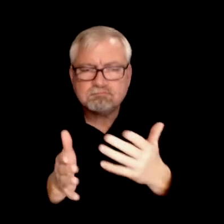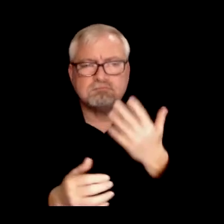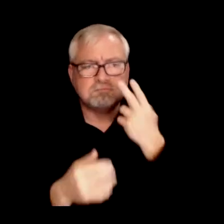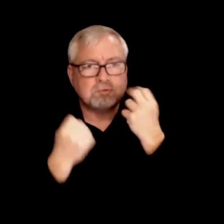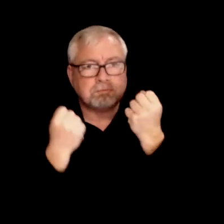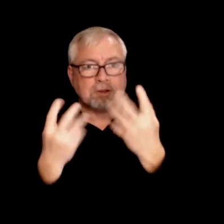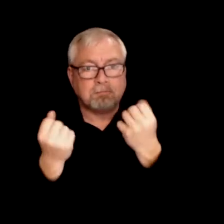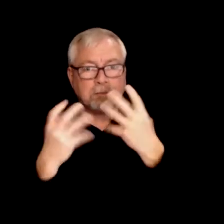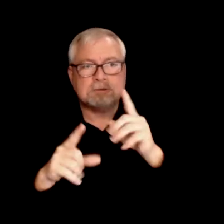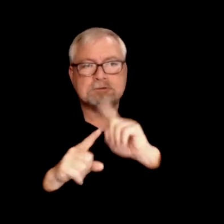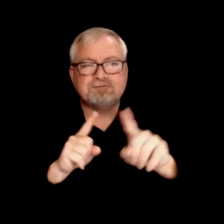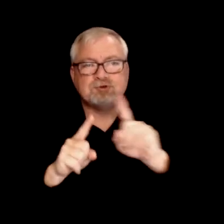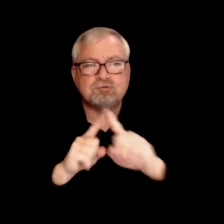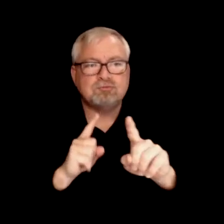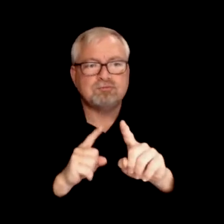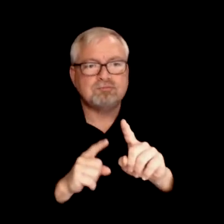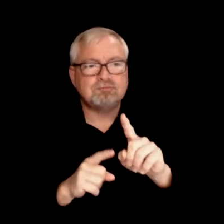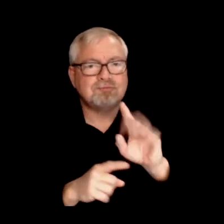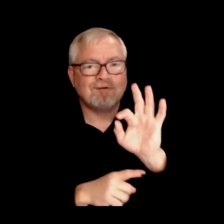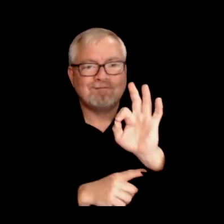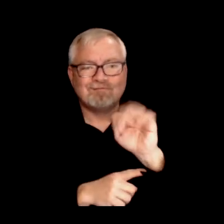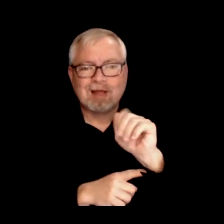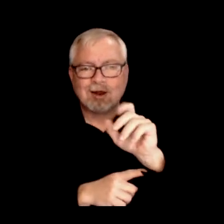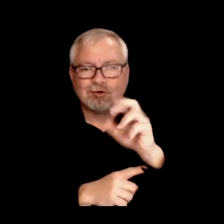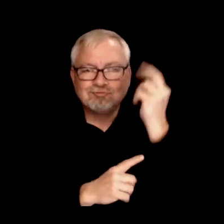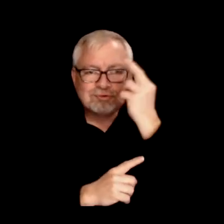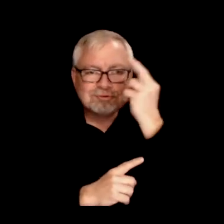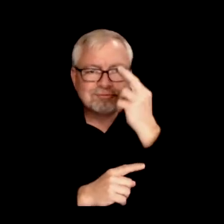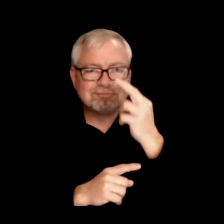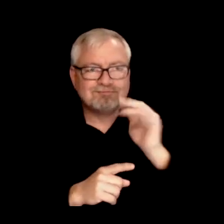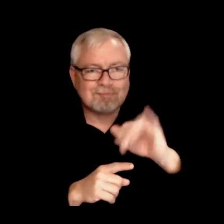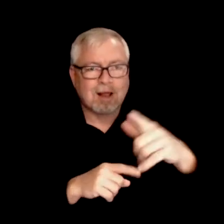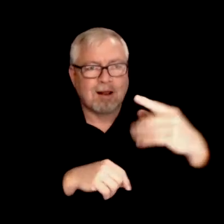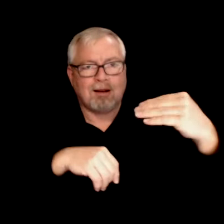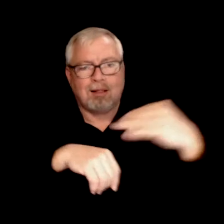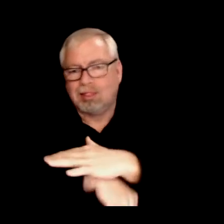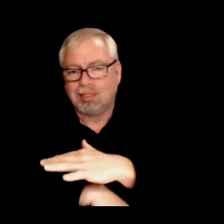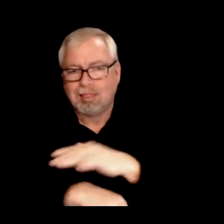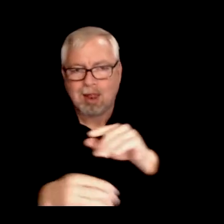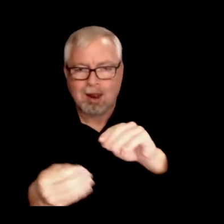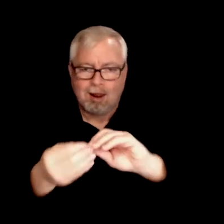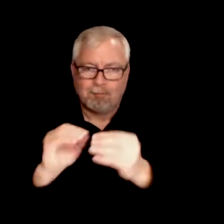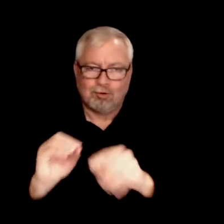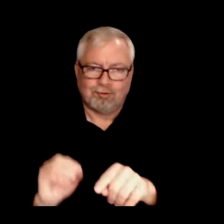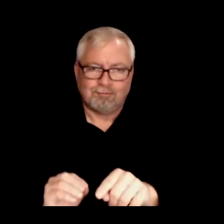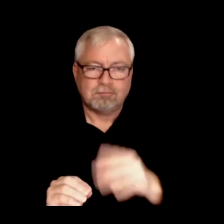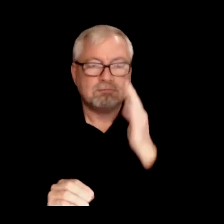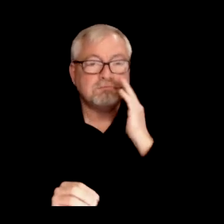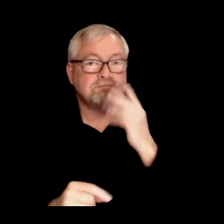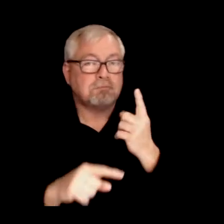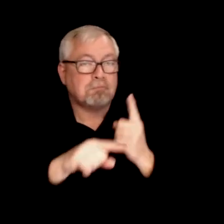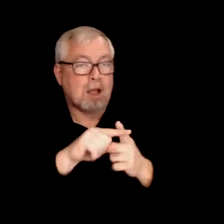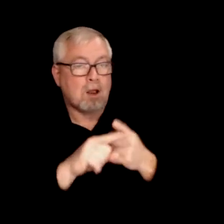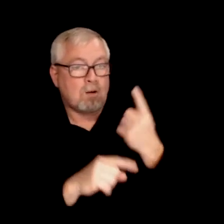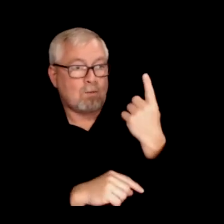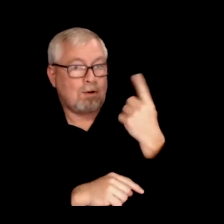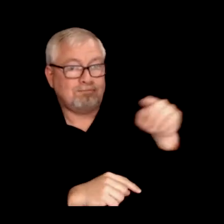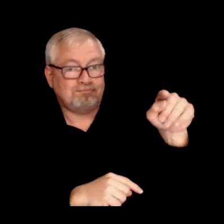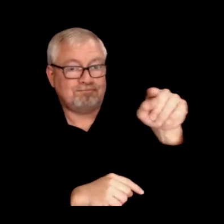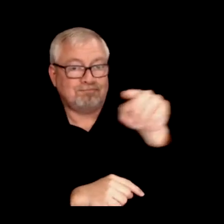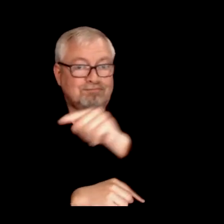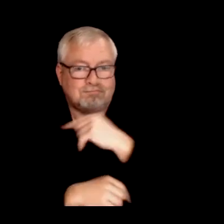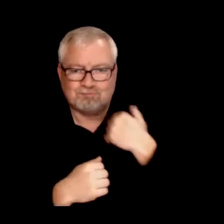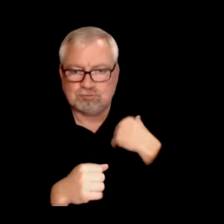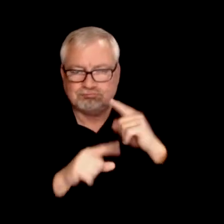into evaluating these decisions, and certainly test positivity is one of many factors. So it's